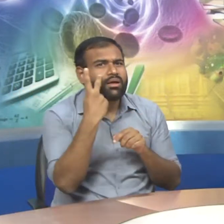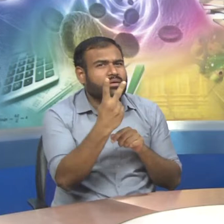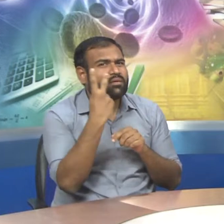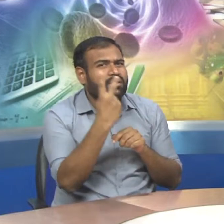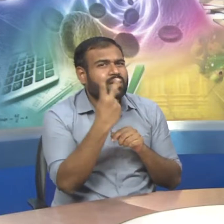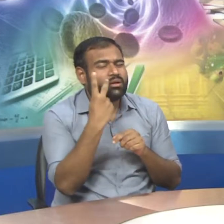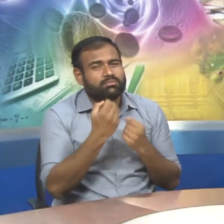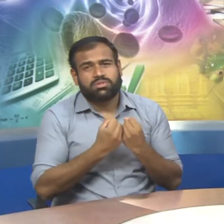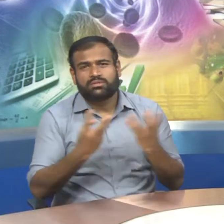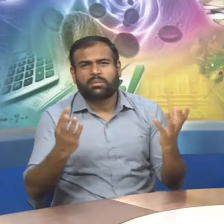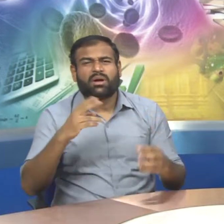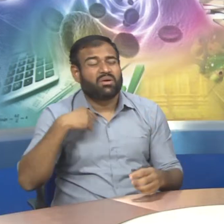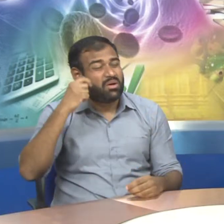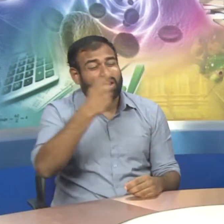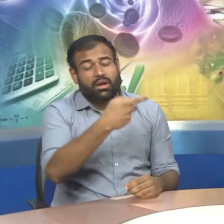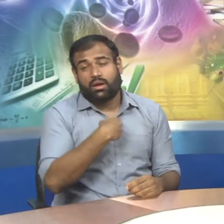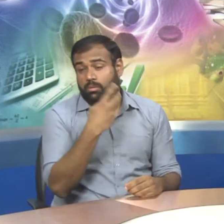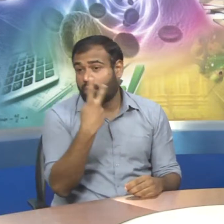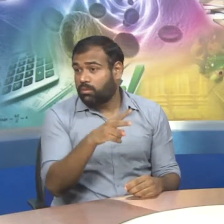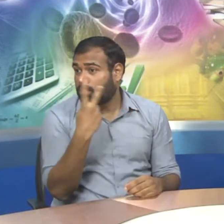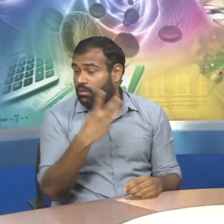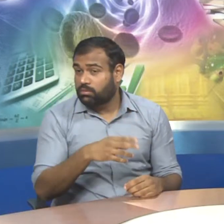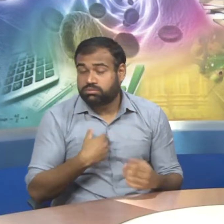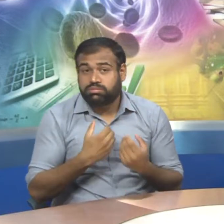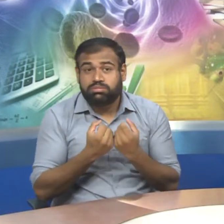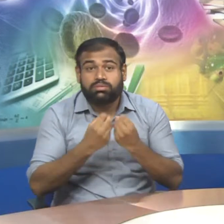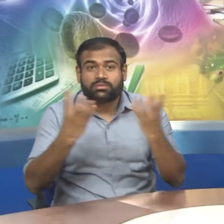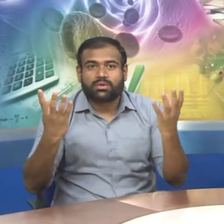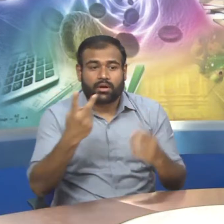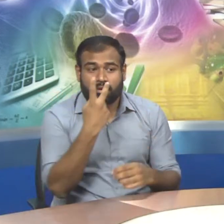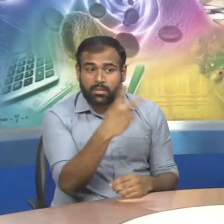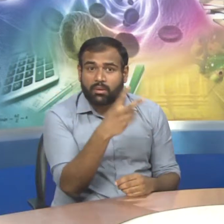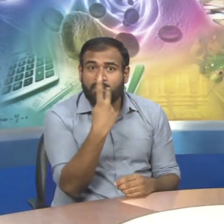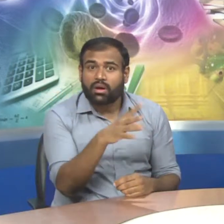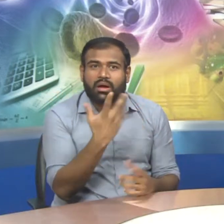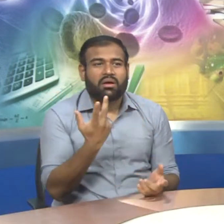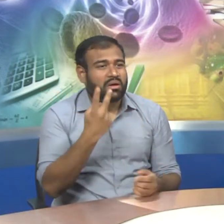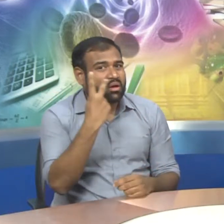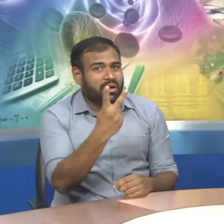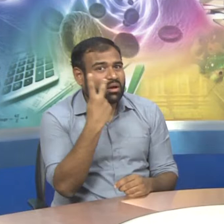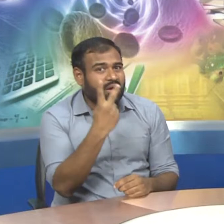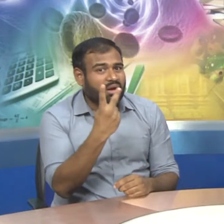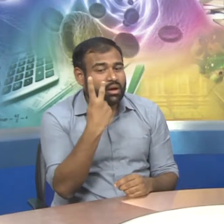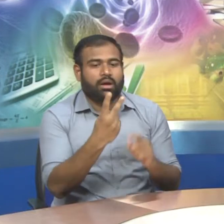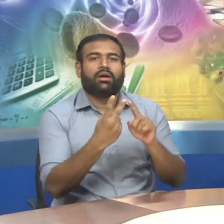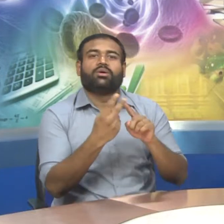It means if we are doing CC 2 times, it means many times I have seen it.